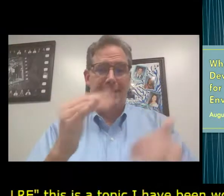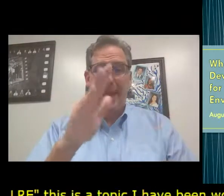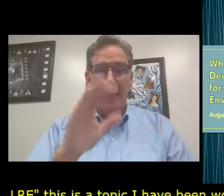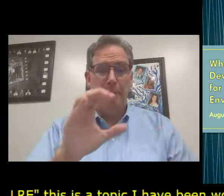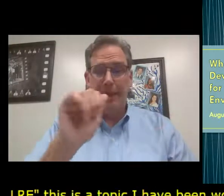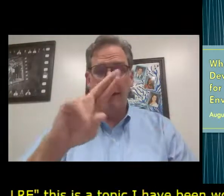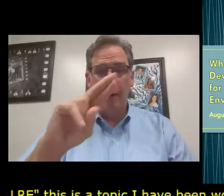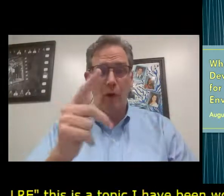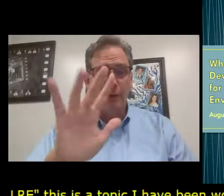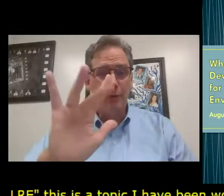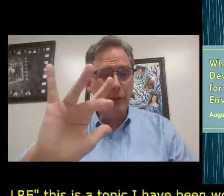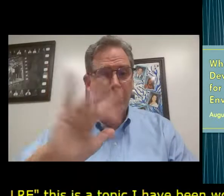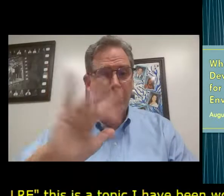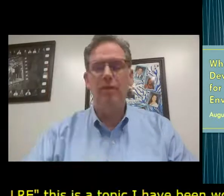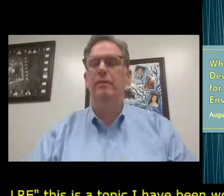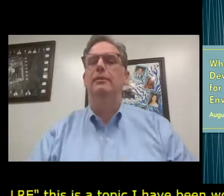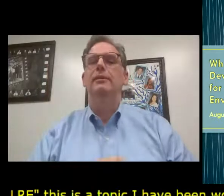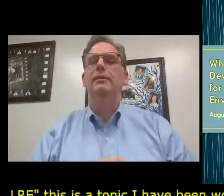issue.